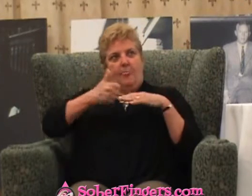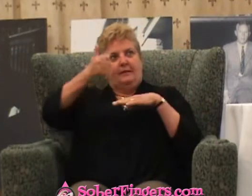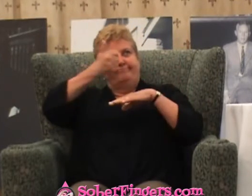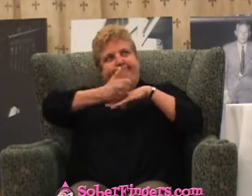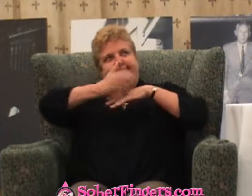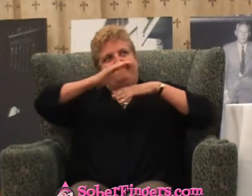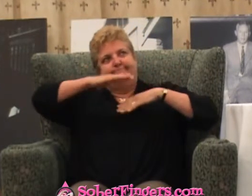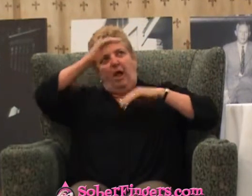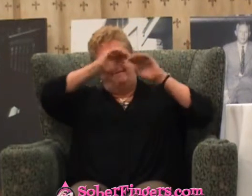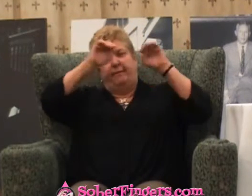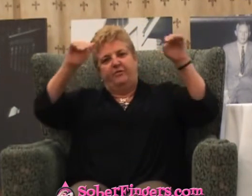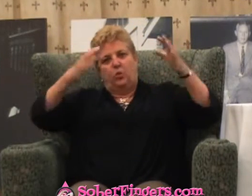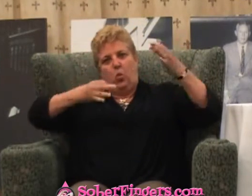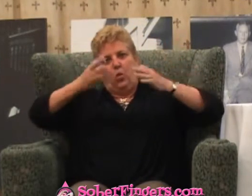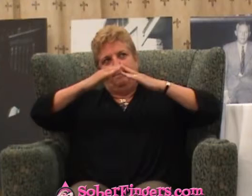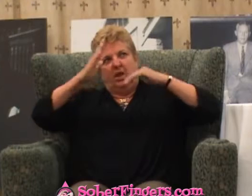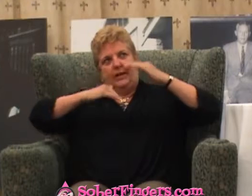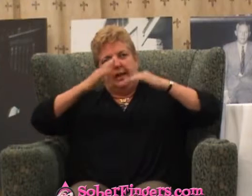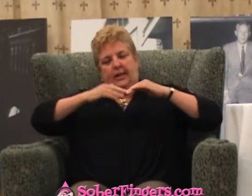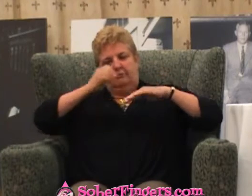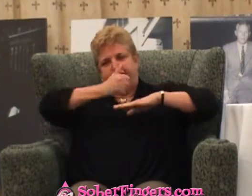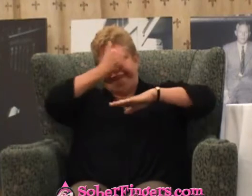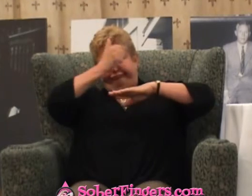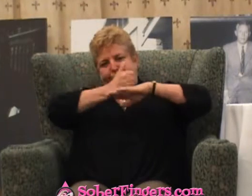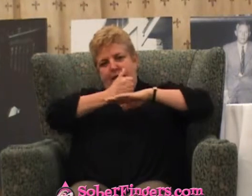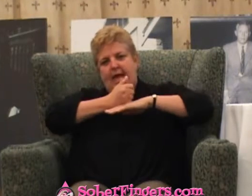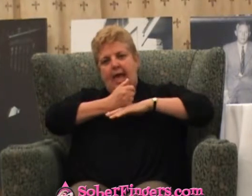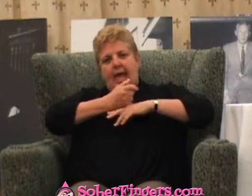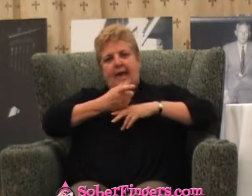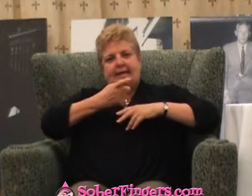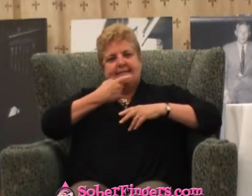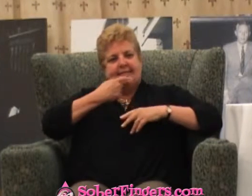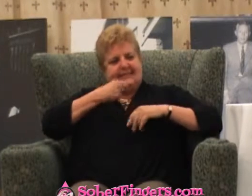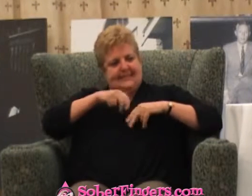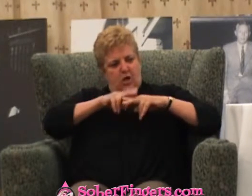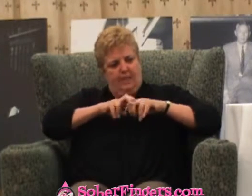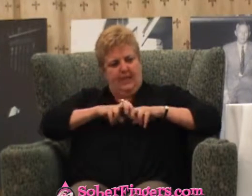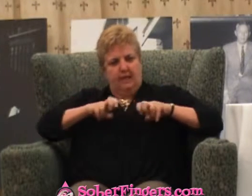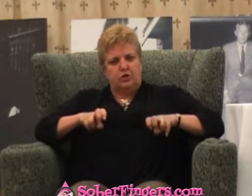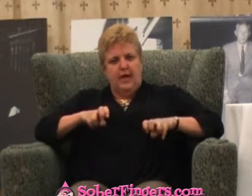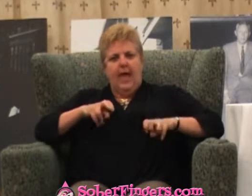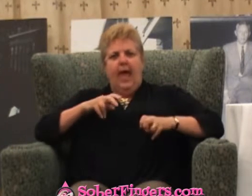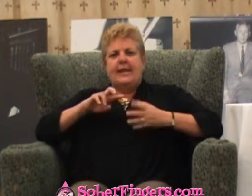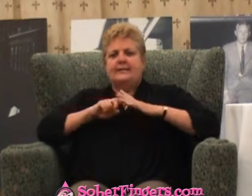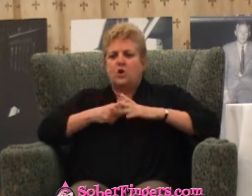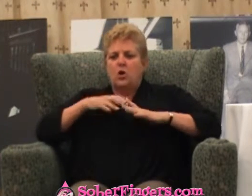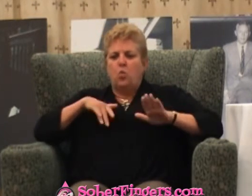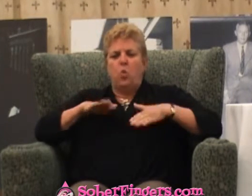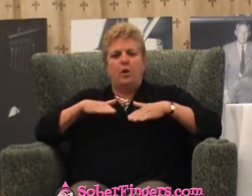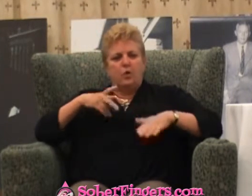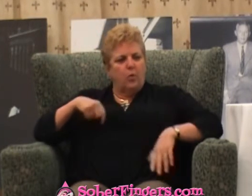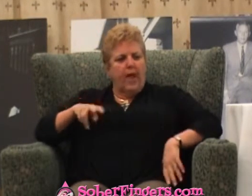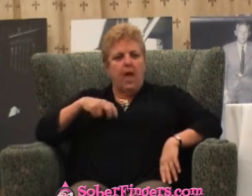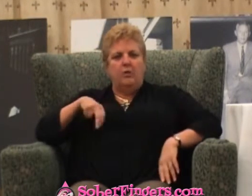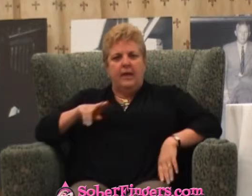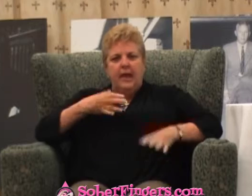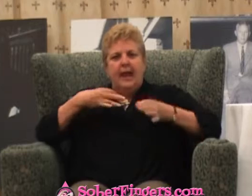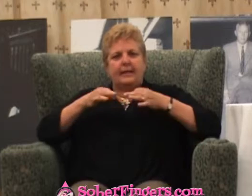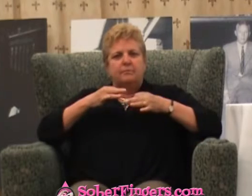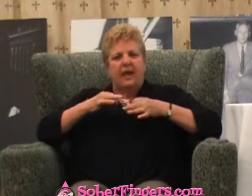downtown Los Angeles. He had me sit on a couch, and he started just walking around talking about what public defenders do for about 15 to 20 minutes.